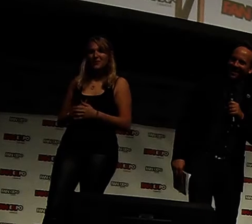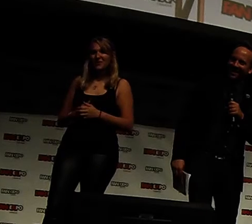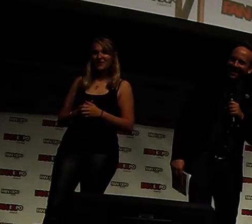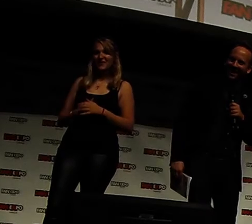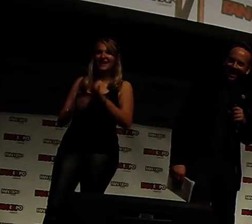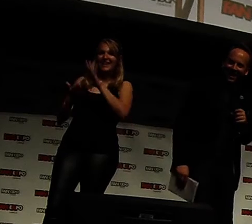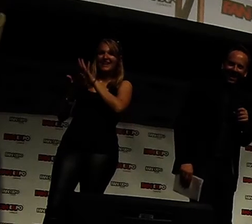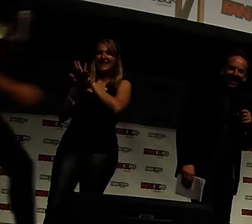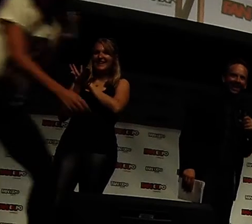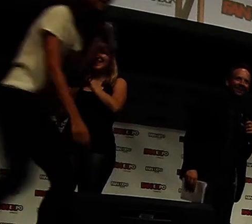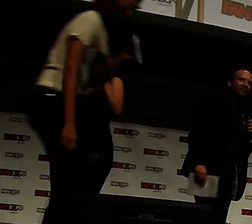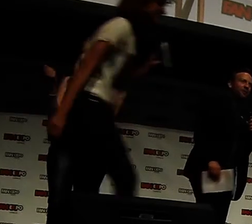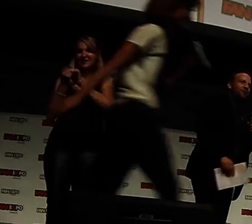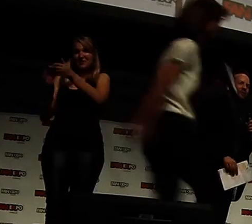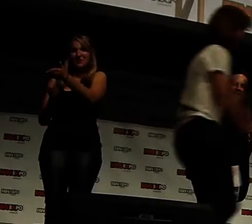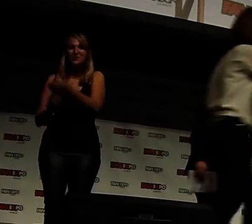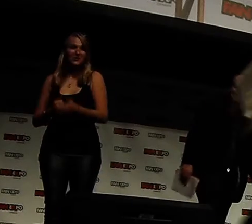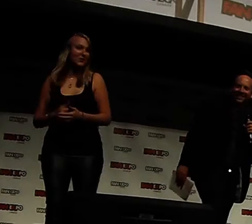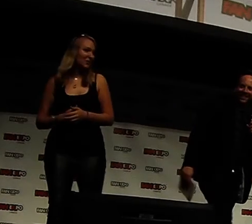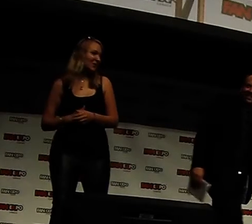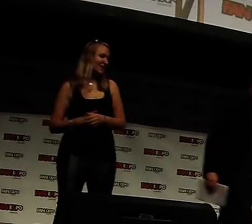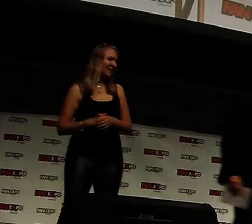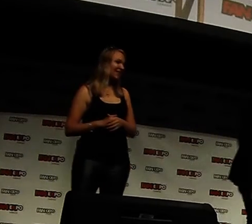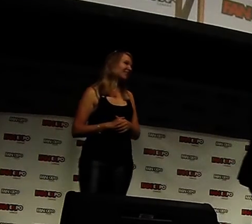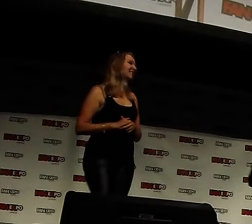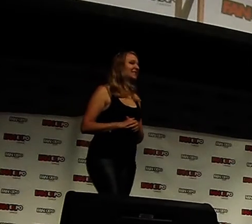Thank you. Nice to meet you. Thank you.